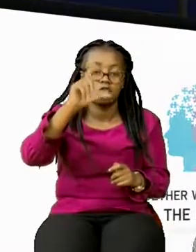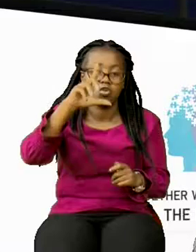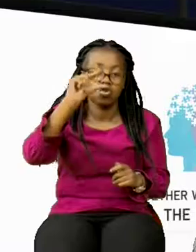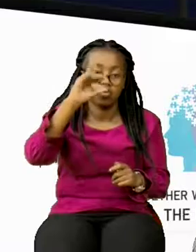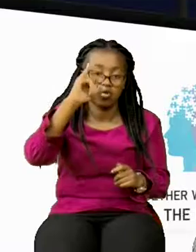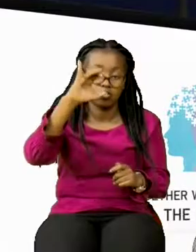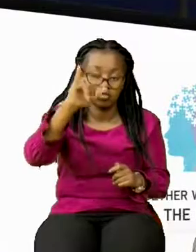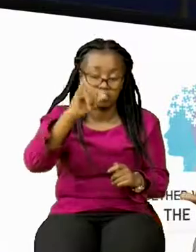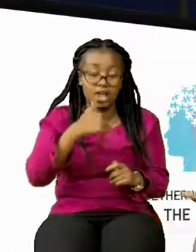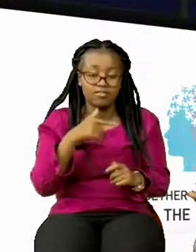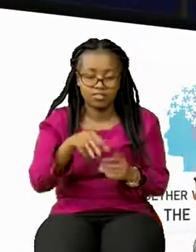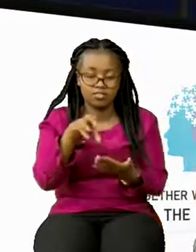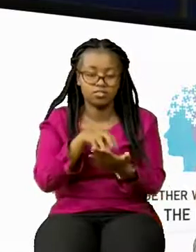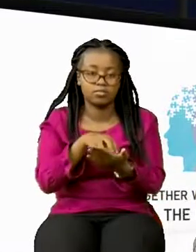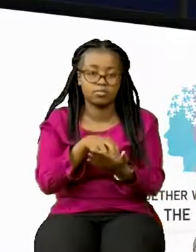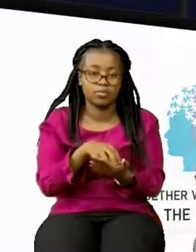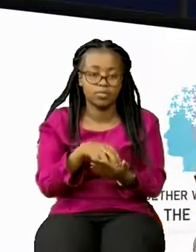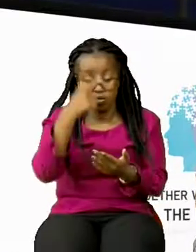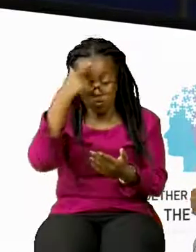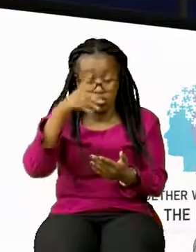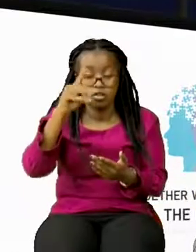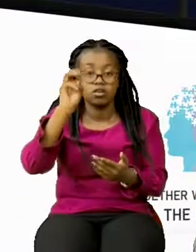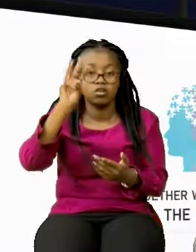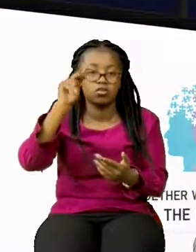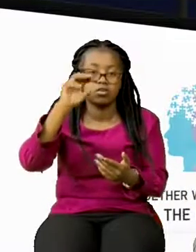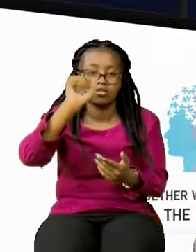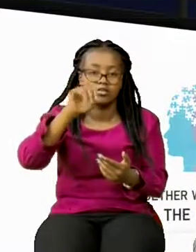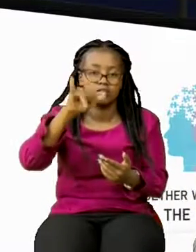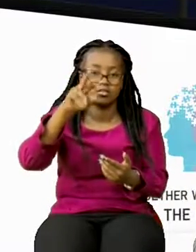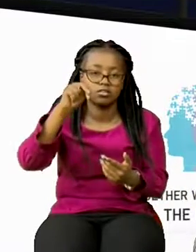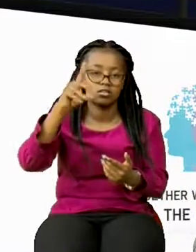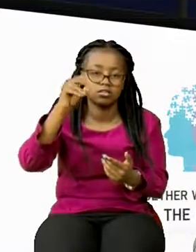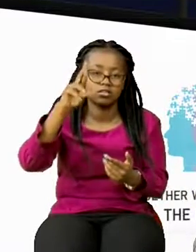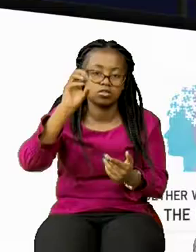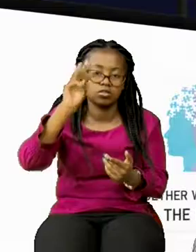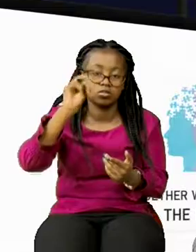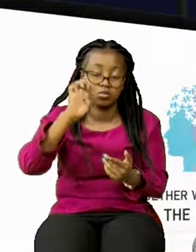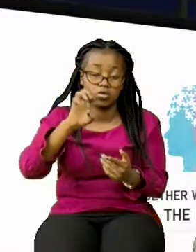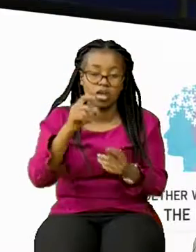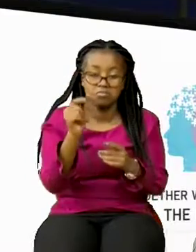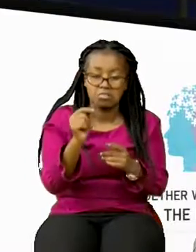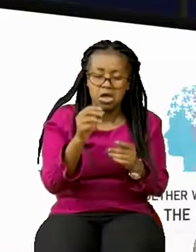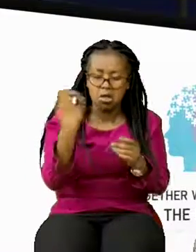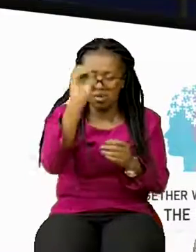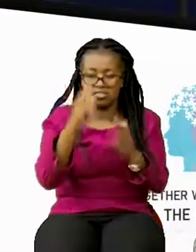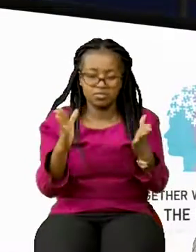these disorders. So for Down syndrome, you will have at least some of them. It's not a great percentage, because especially here in